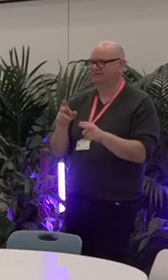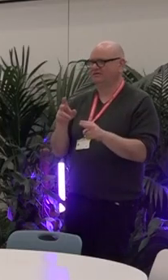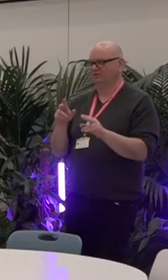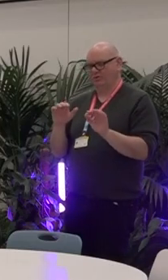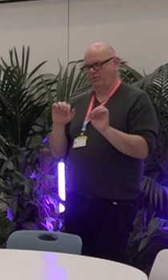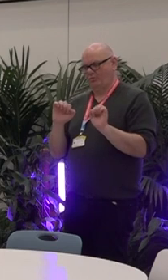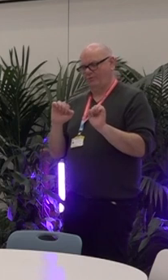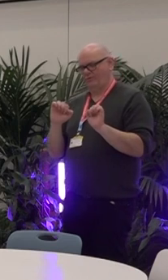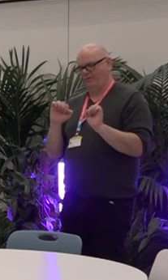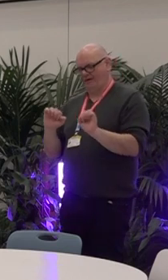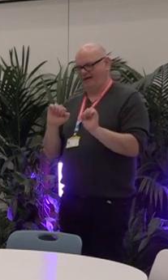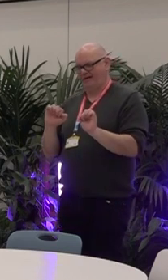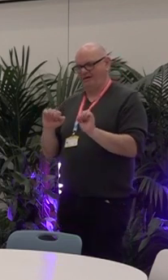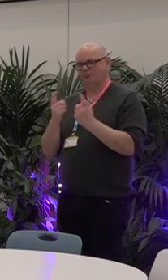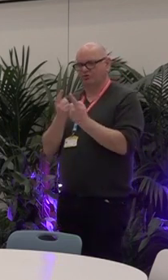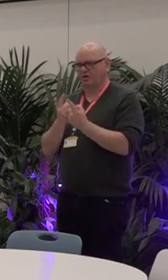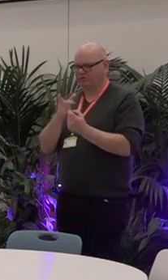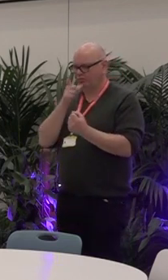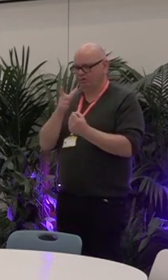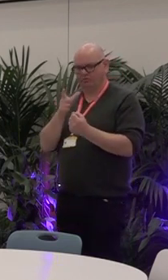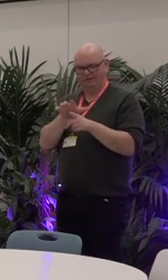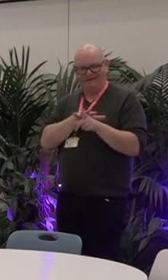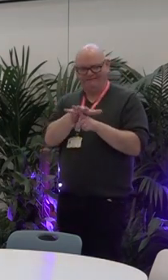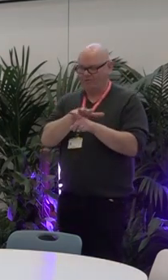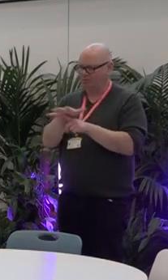have sector-wide impacts.